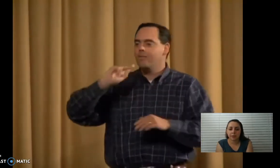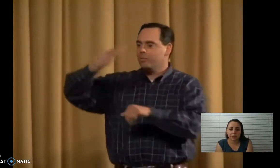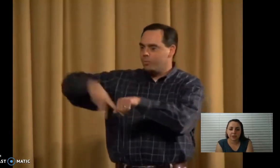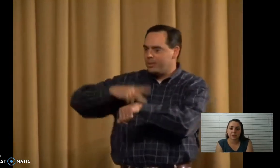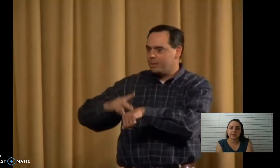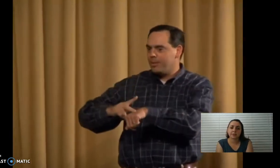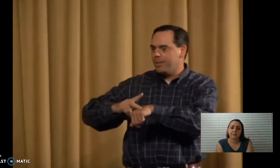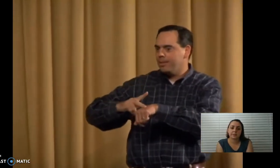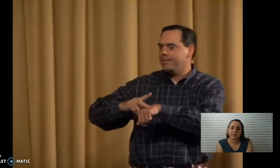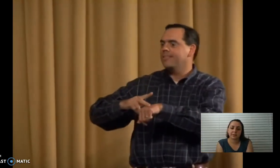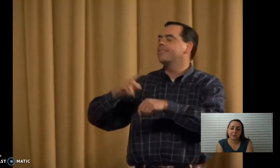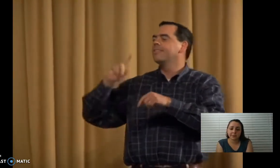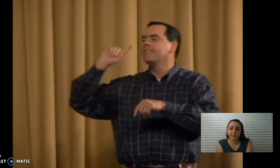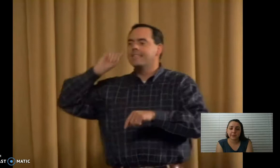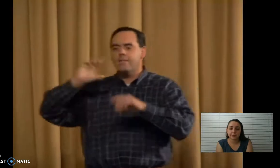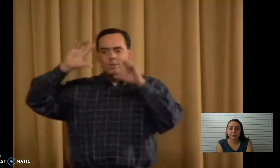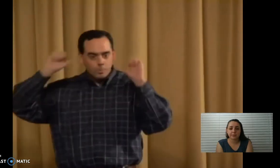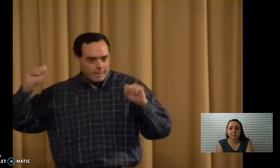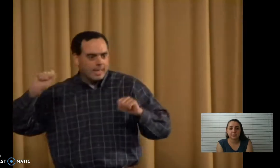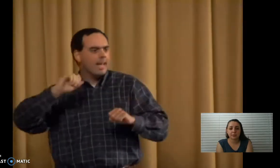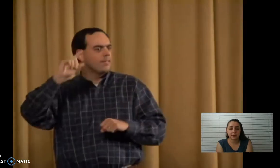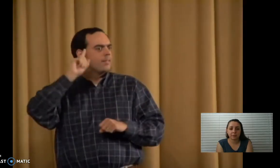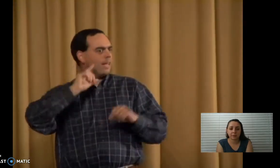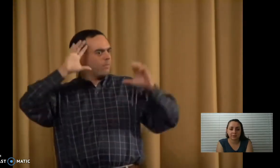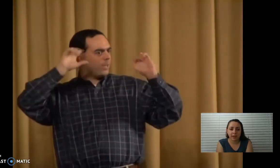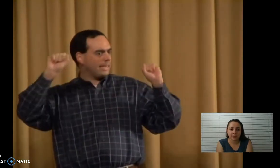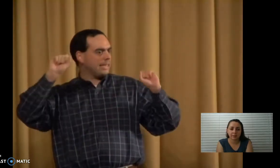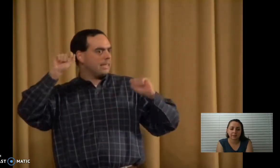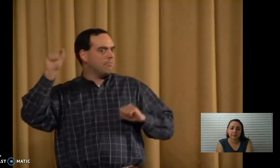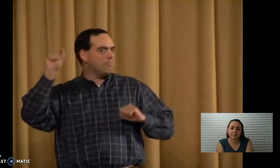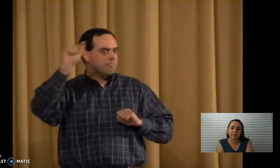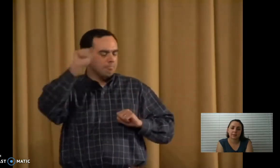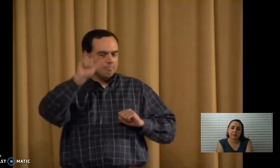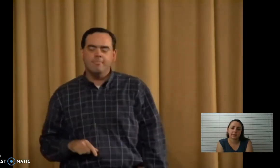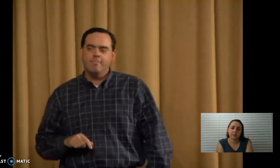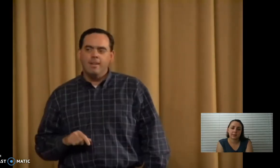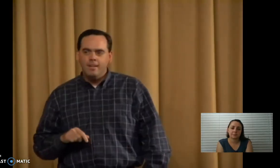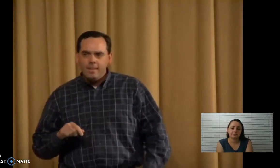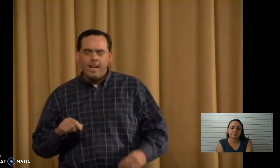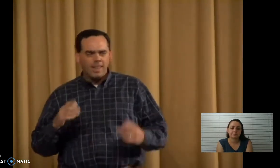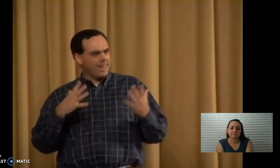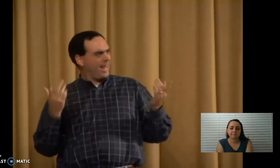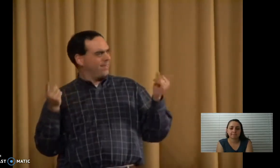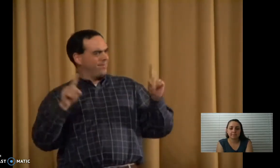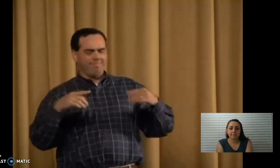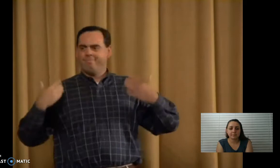deaf teachers, deaf principals, deaf superintendents.